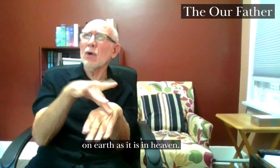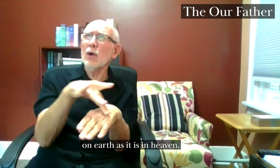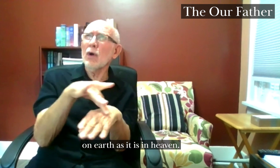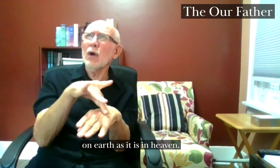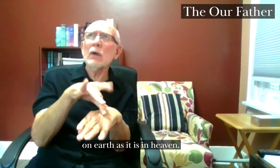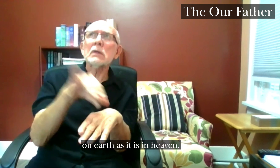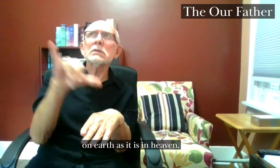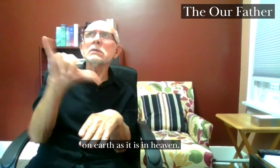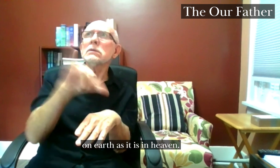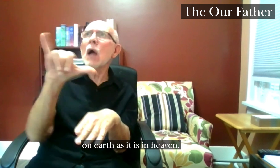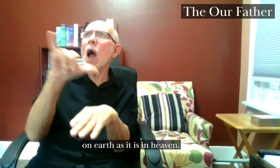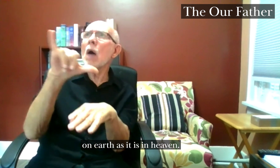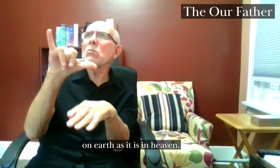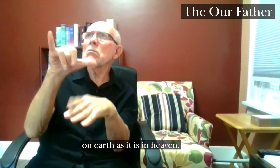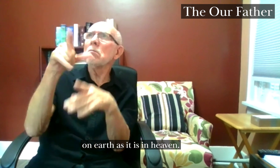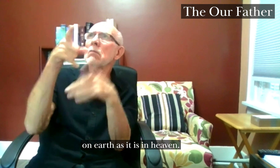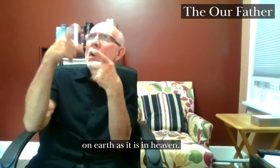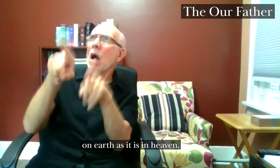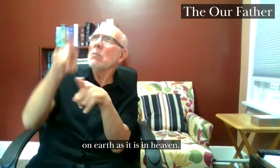on earth as it is in heaven.